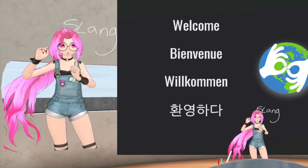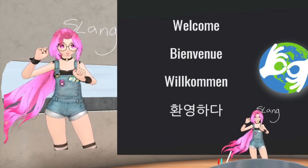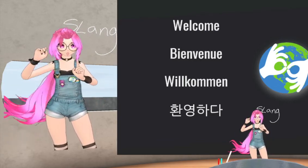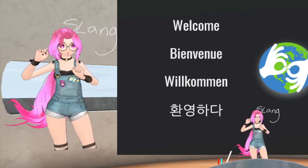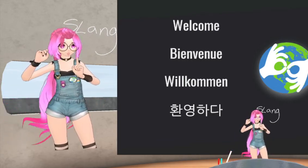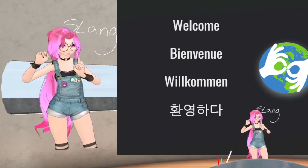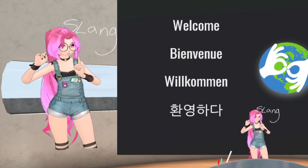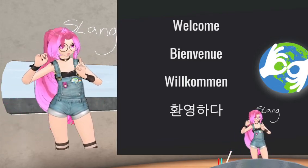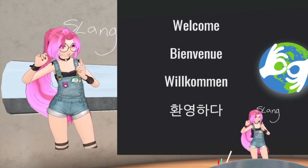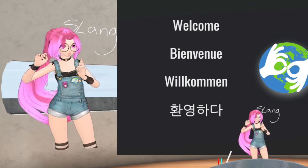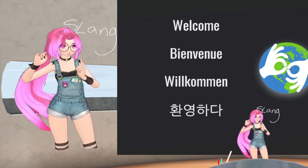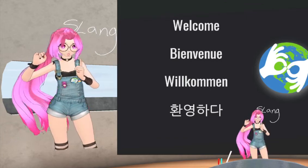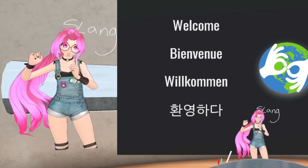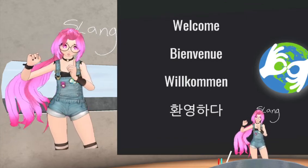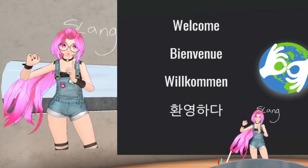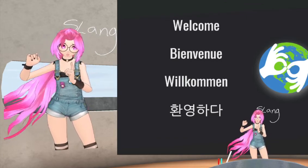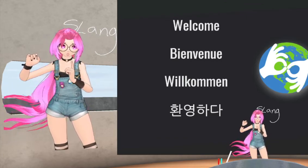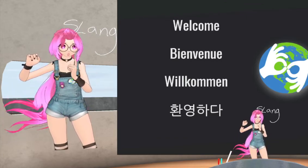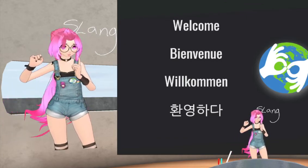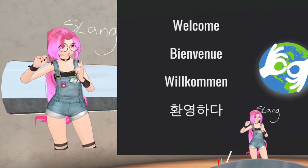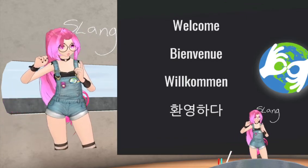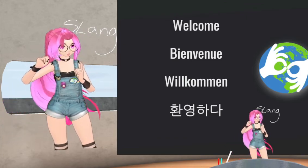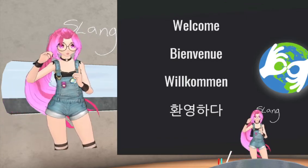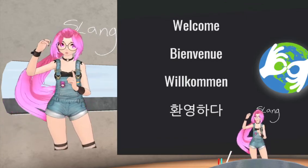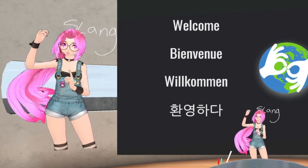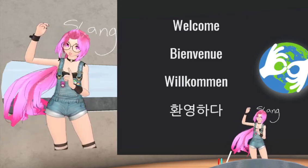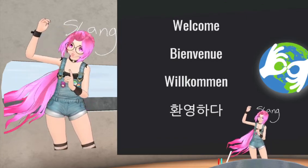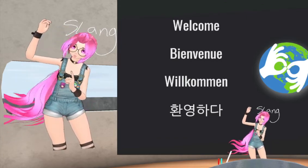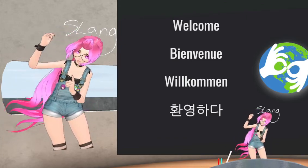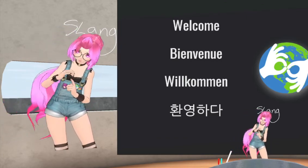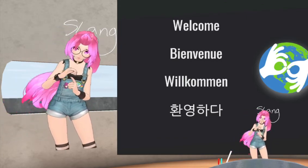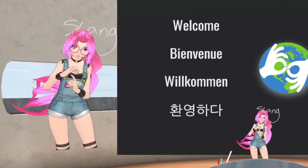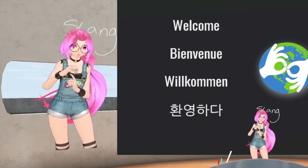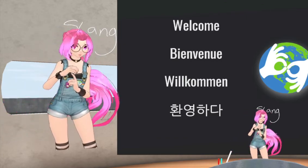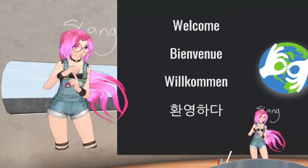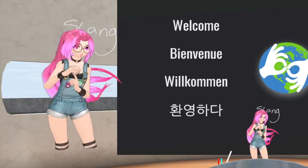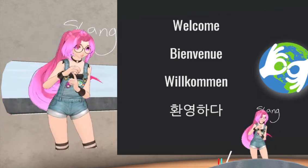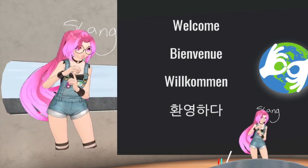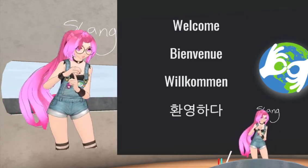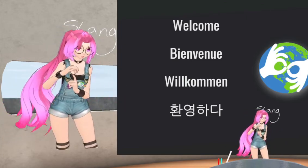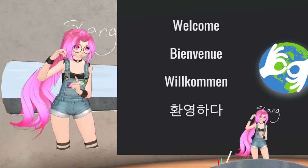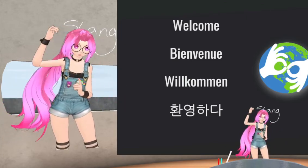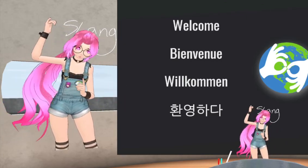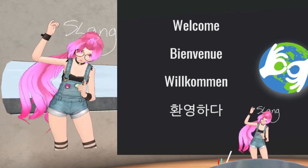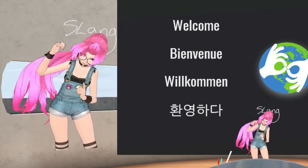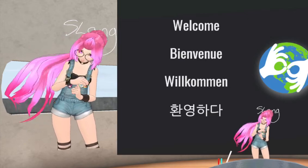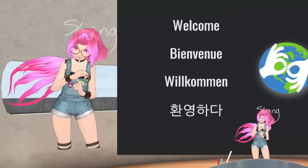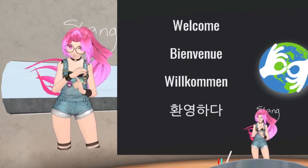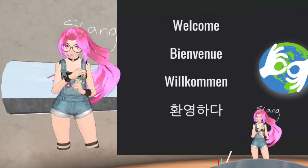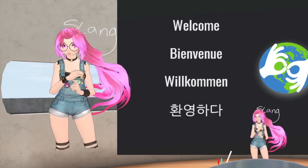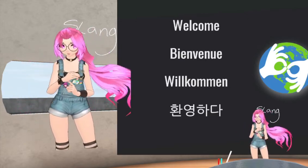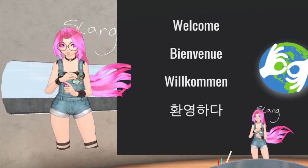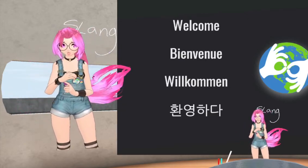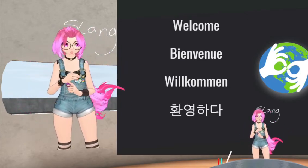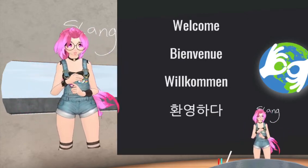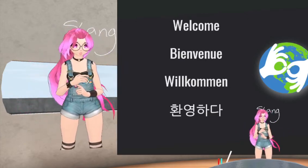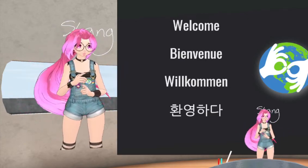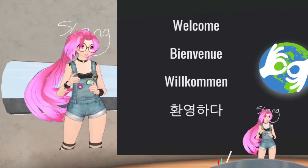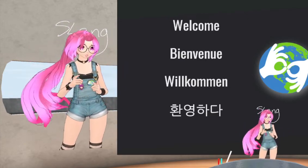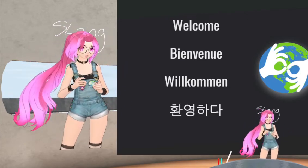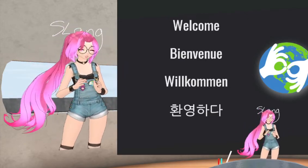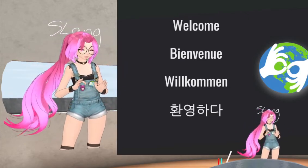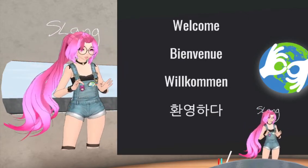remember now. I remember the thought appeared. I lost it, but then it came back and I remember it now. Appear. Thought